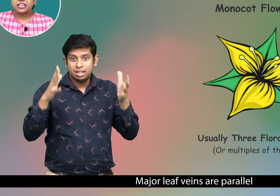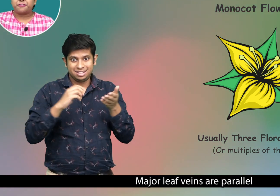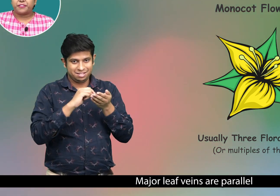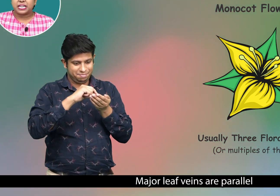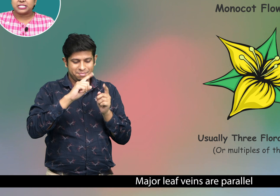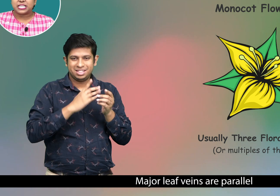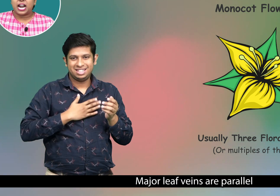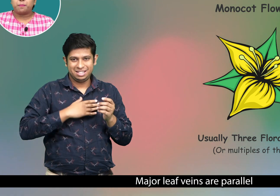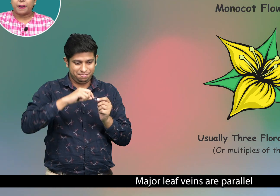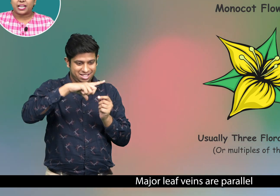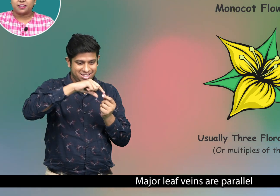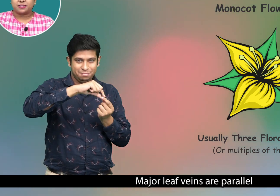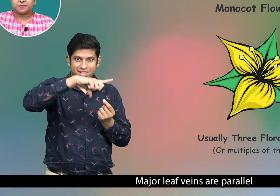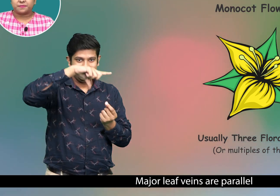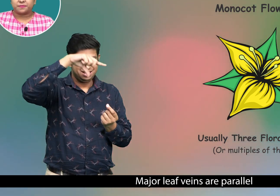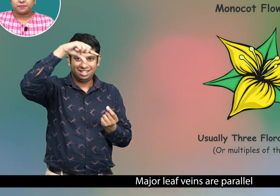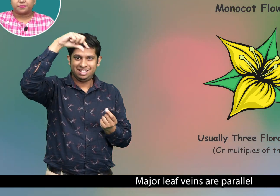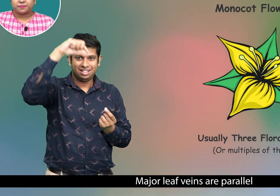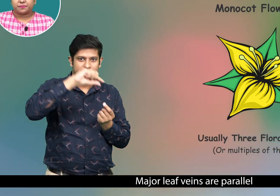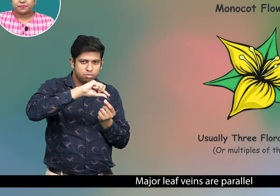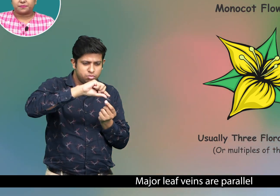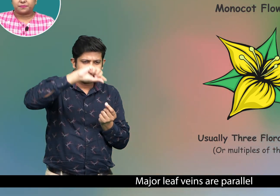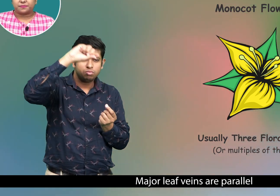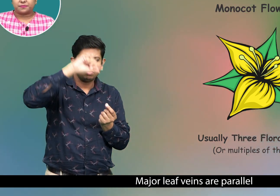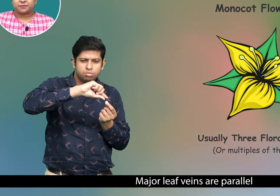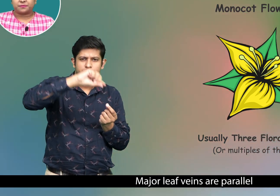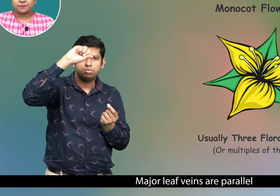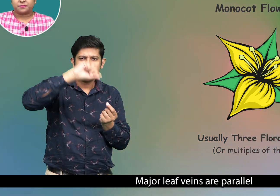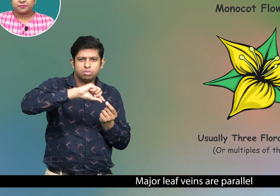Major leaf veins are parallel.